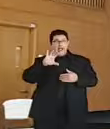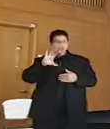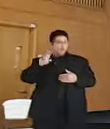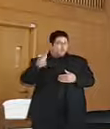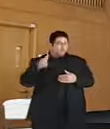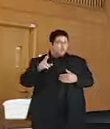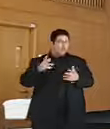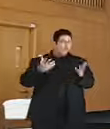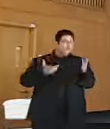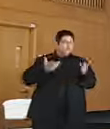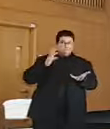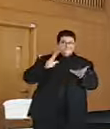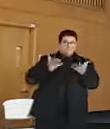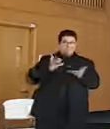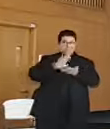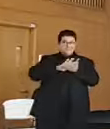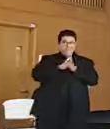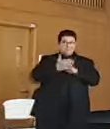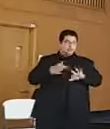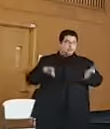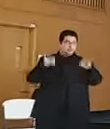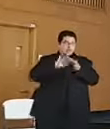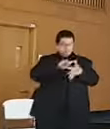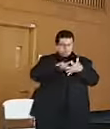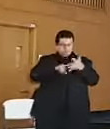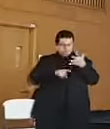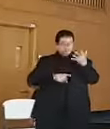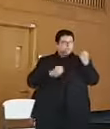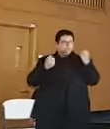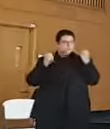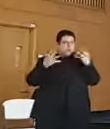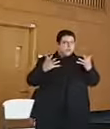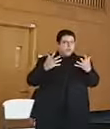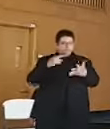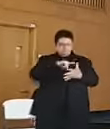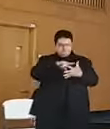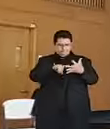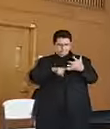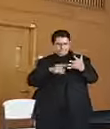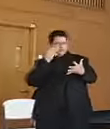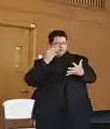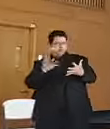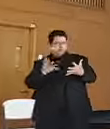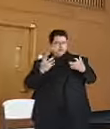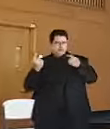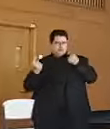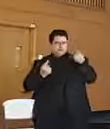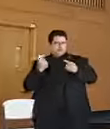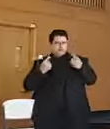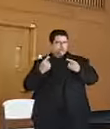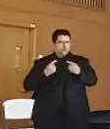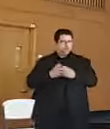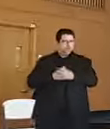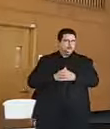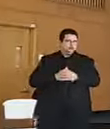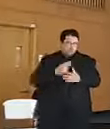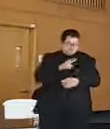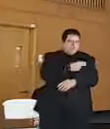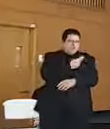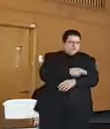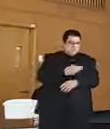variable. There are a lot of pieces that go into this, but I'd say we still may be looking at hospital